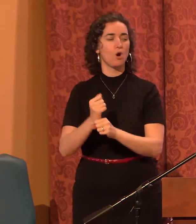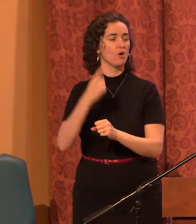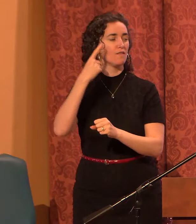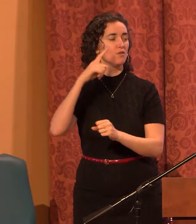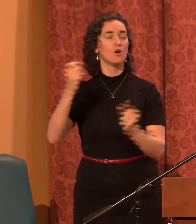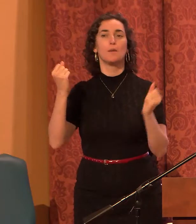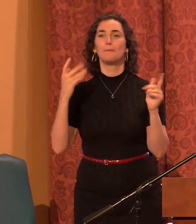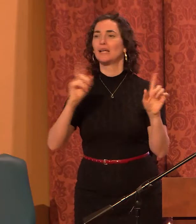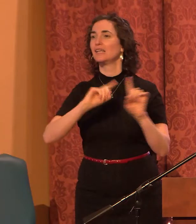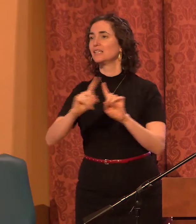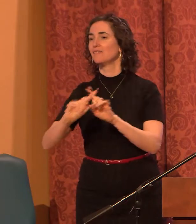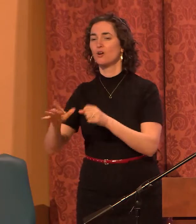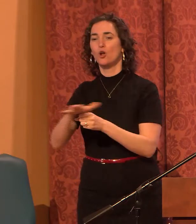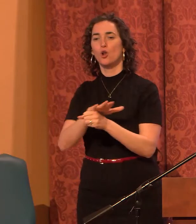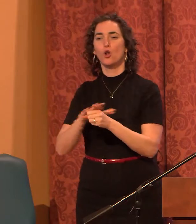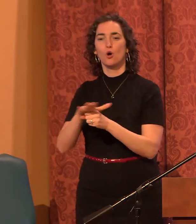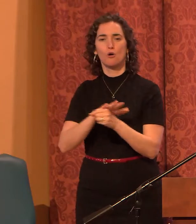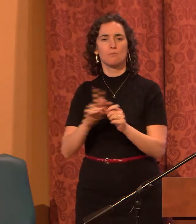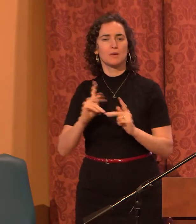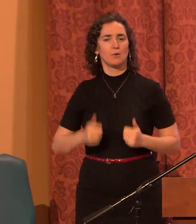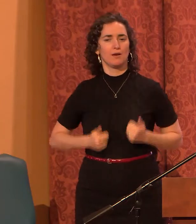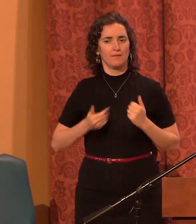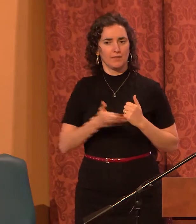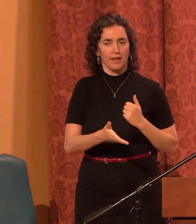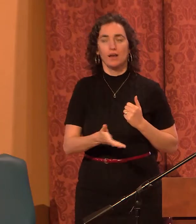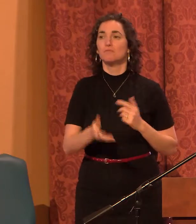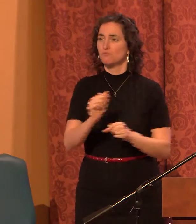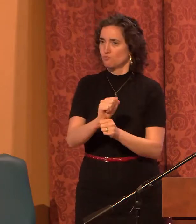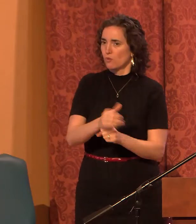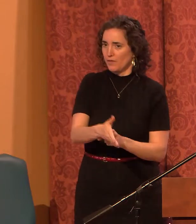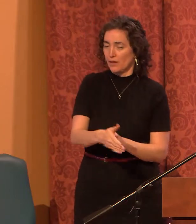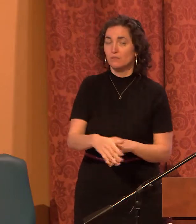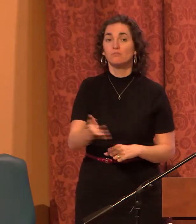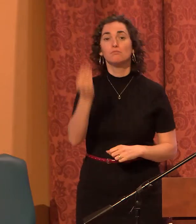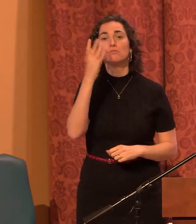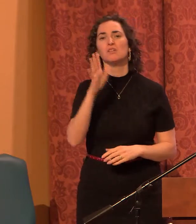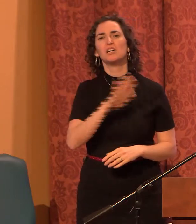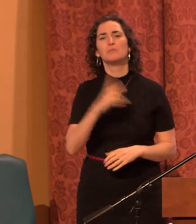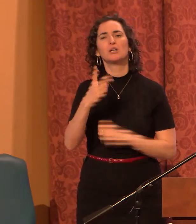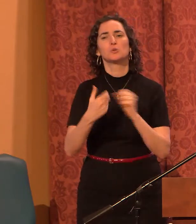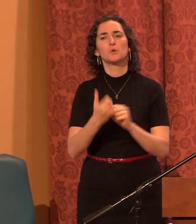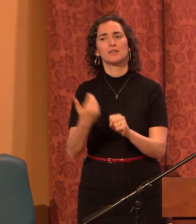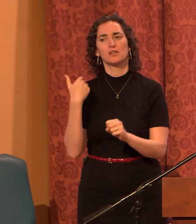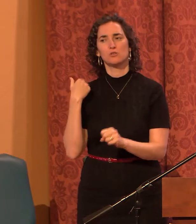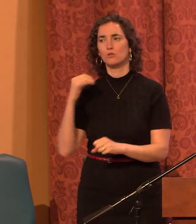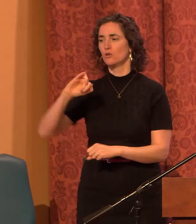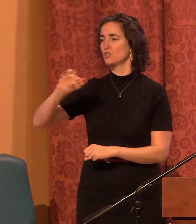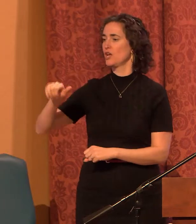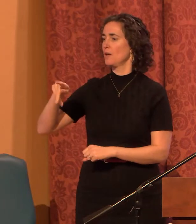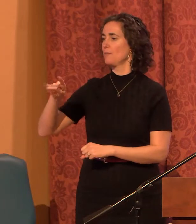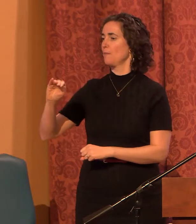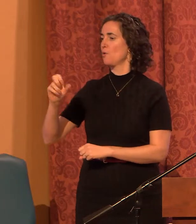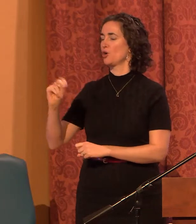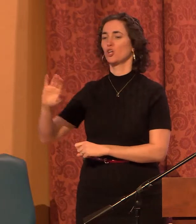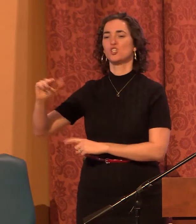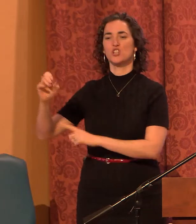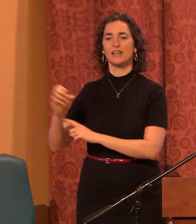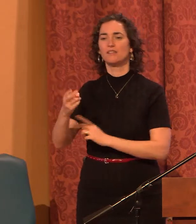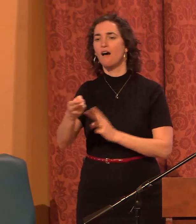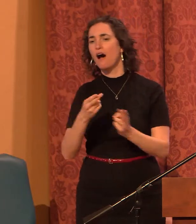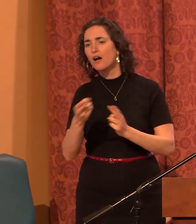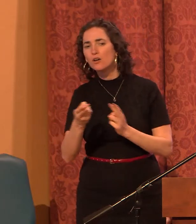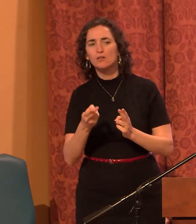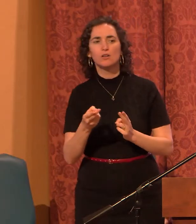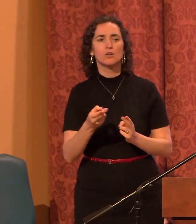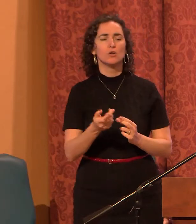large number of local residents. A couple of years ago, J.P. Morgan Chase hired a couple of men